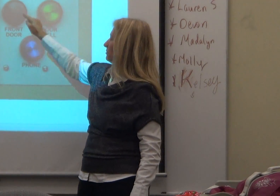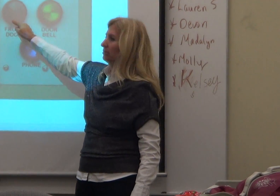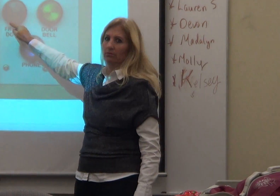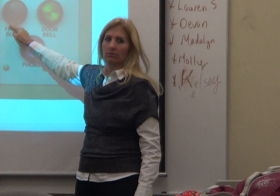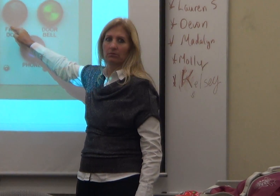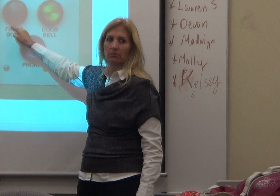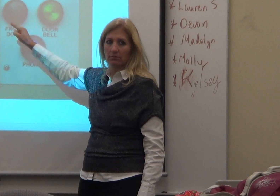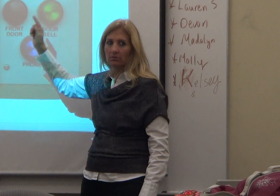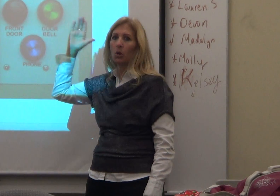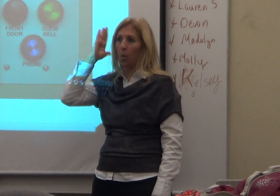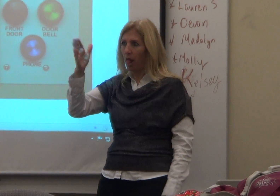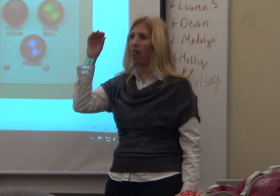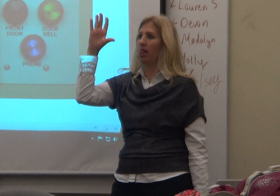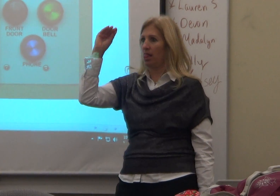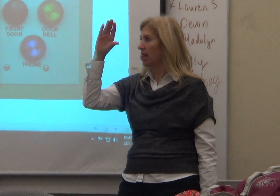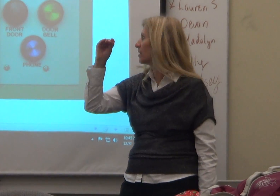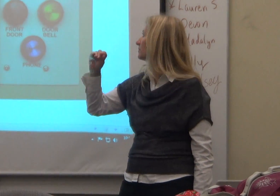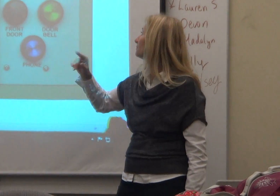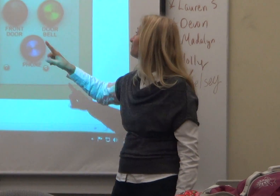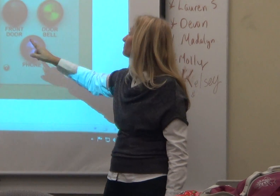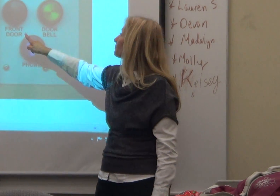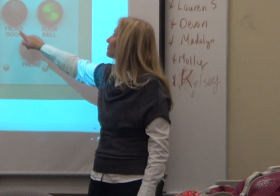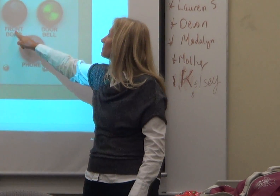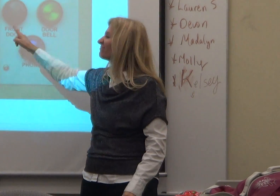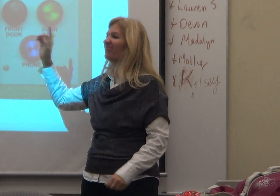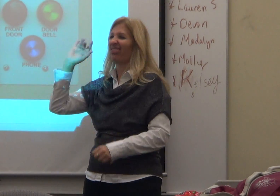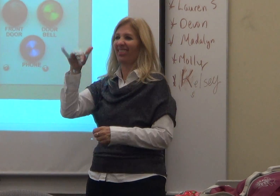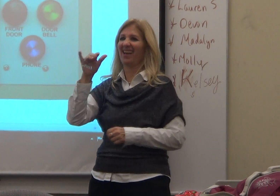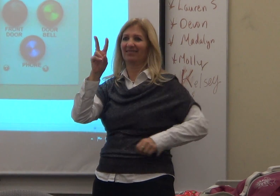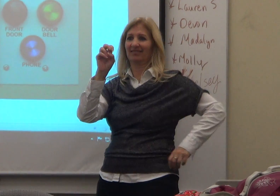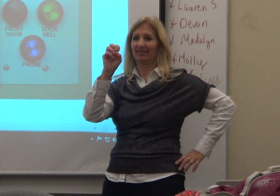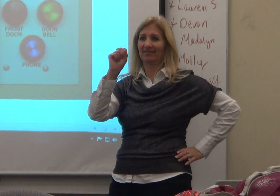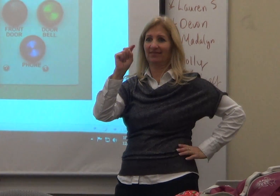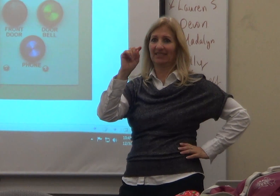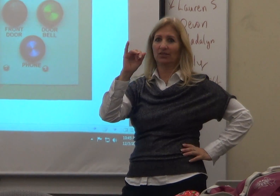So this light flashes for each of the 3 devices you can see on the right.